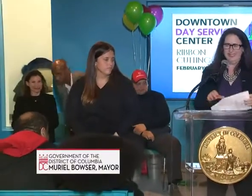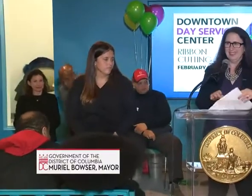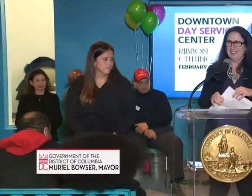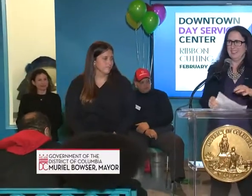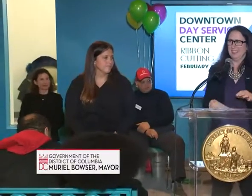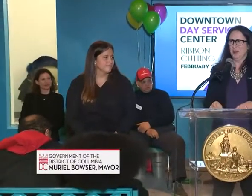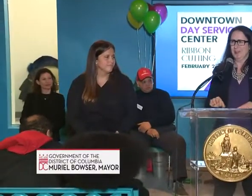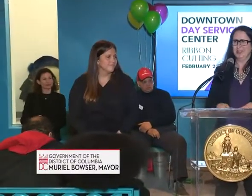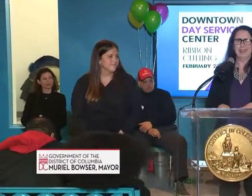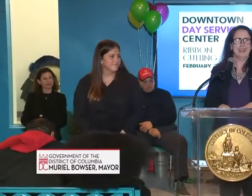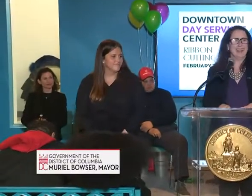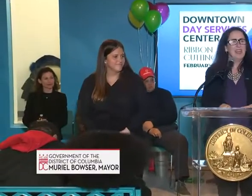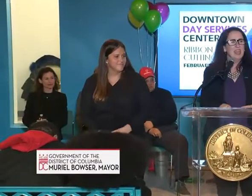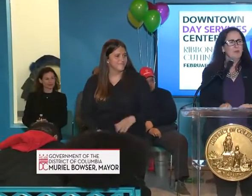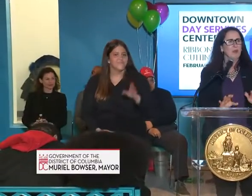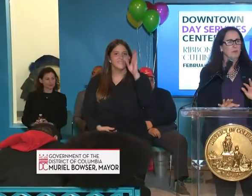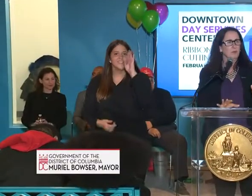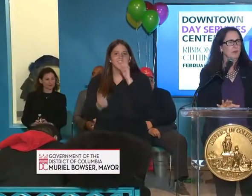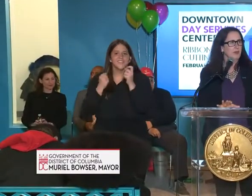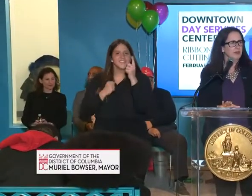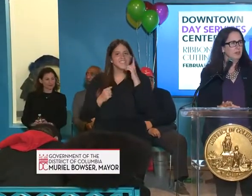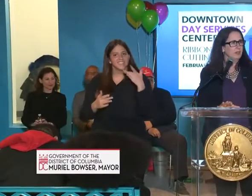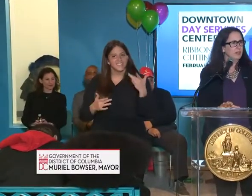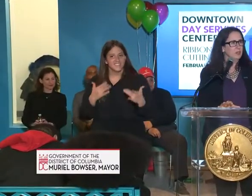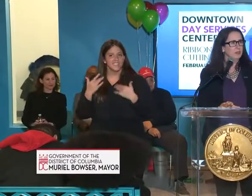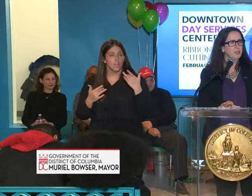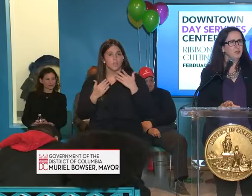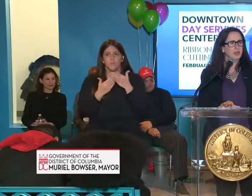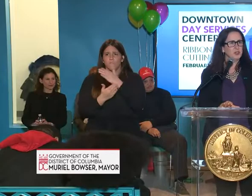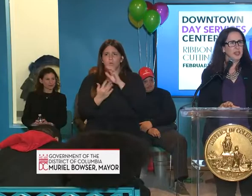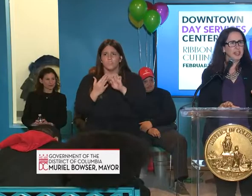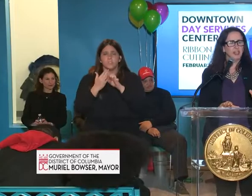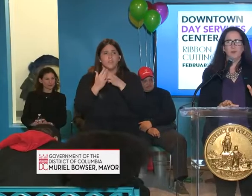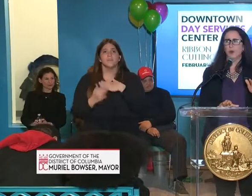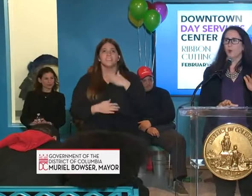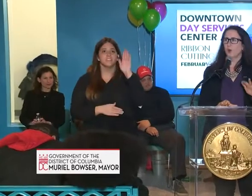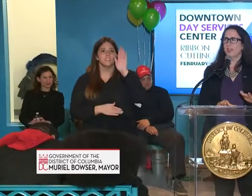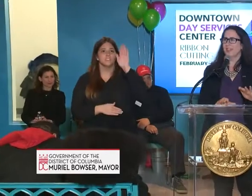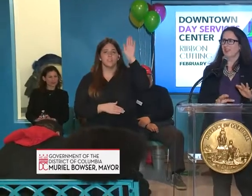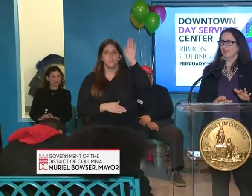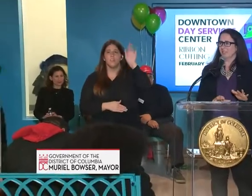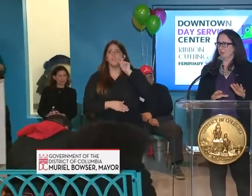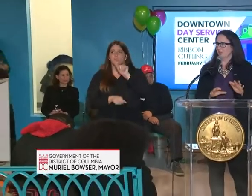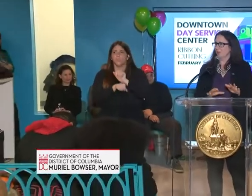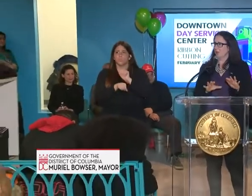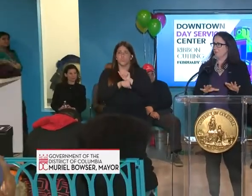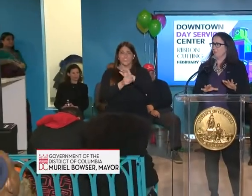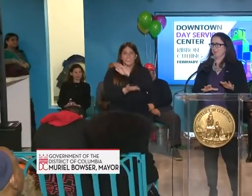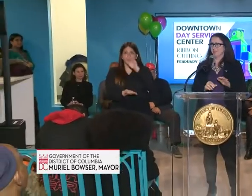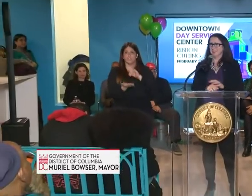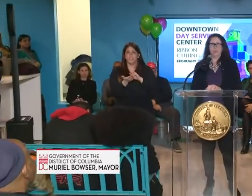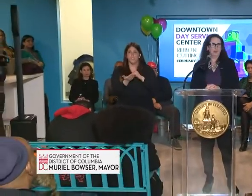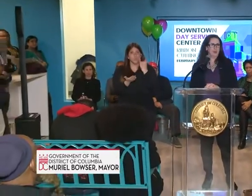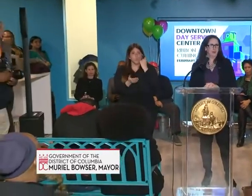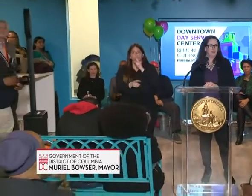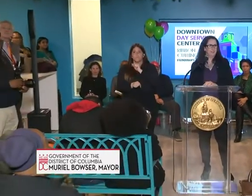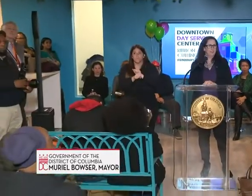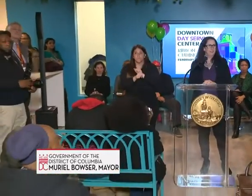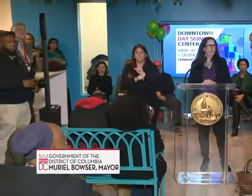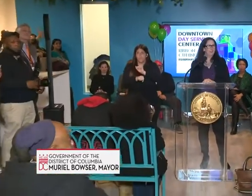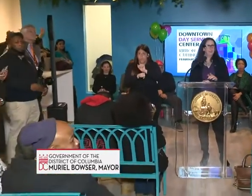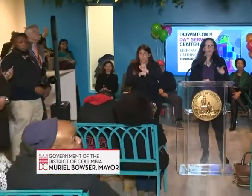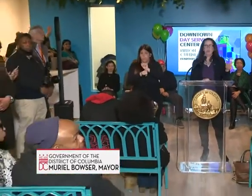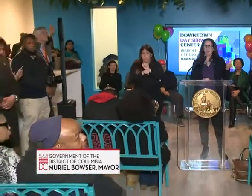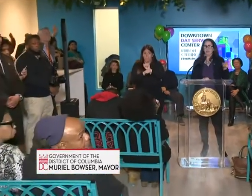Hi, everybody. This is so exciting. Before I start, can you please raise your hand if you are working at the center, if you're an employee of the center